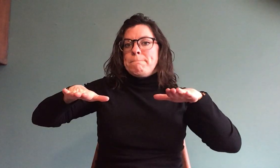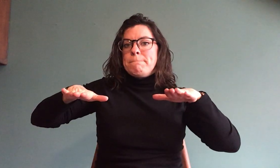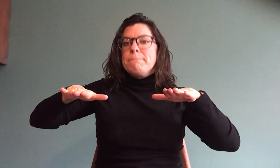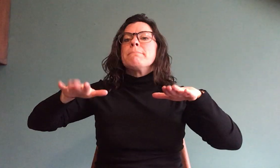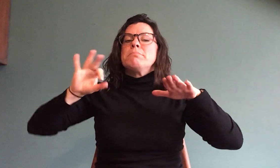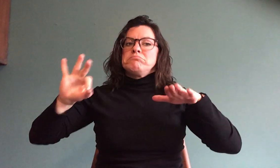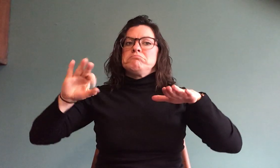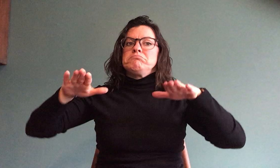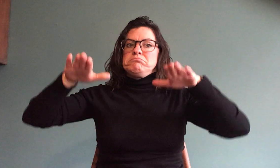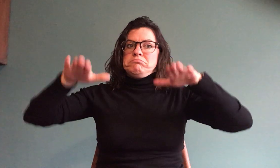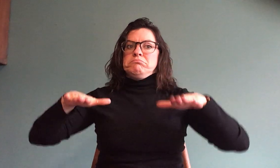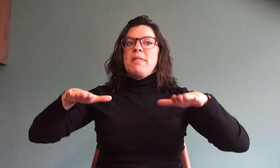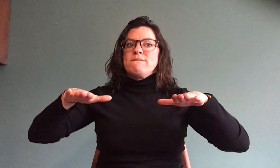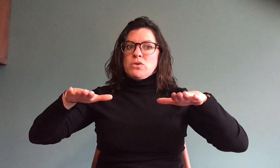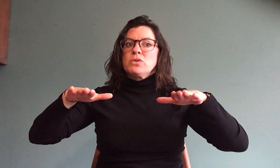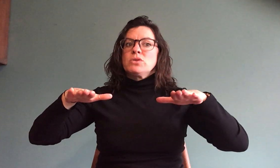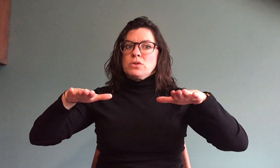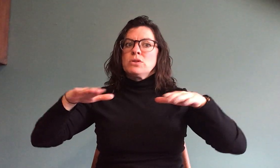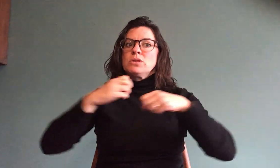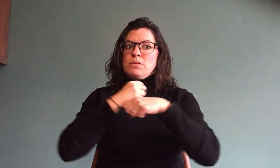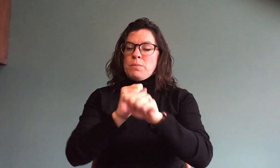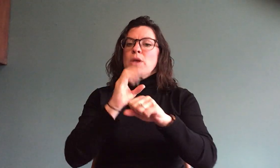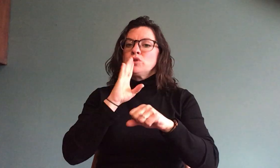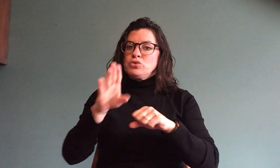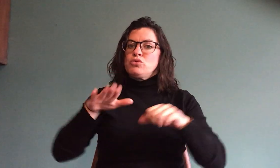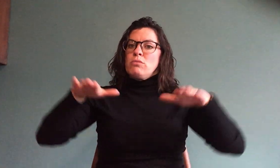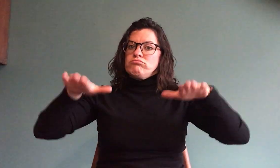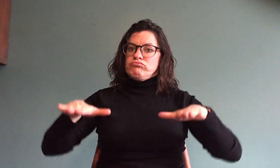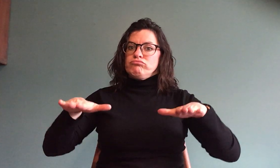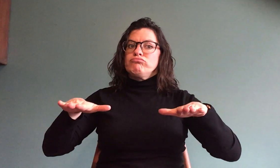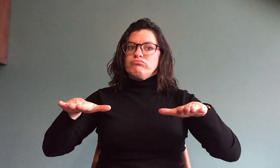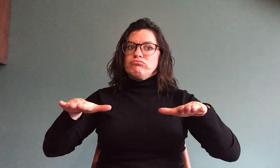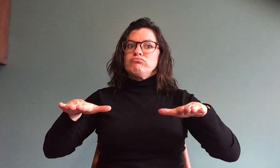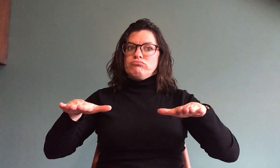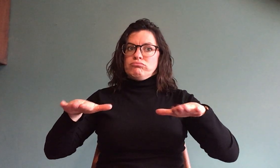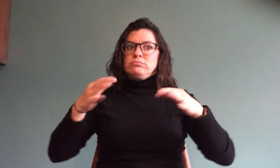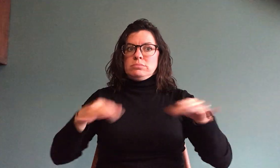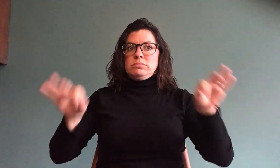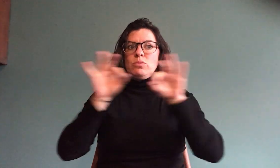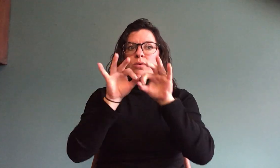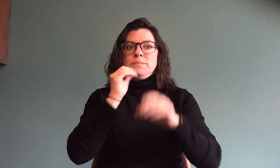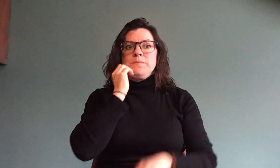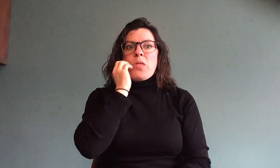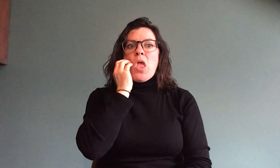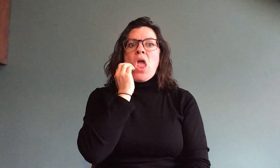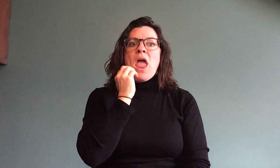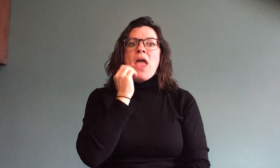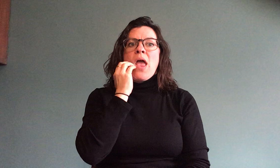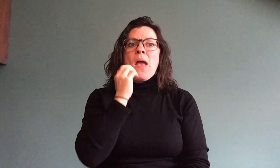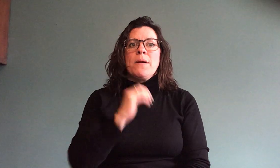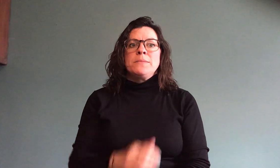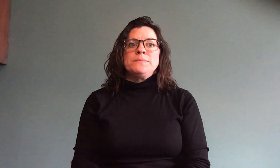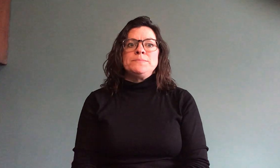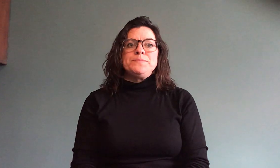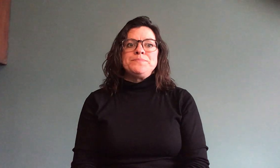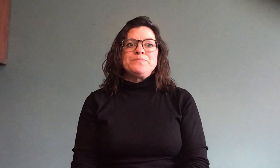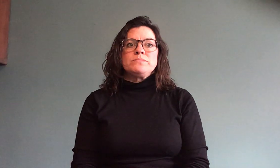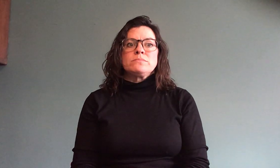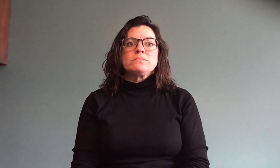one level, Malachi? I already told you, but tell me again. You could put a piece of wood under it. Yeah.